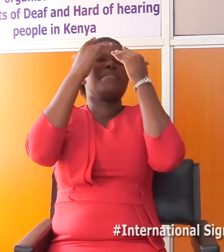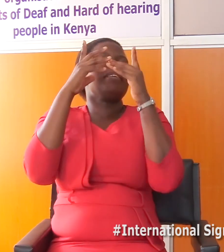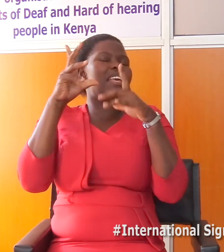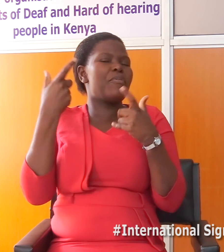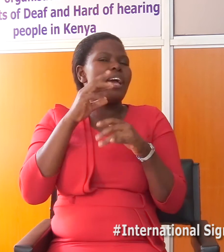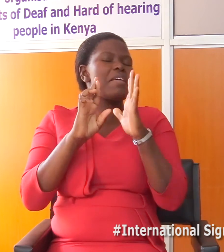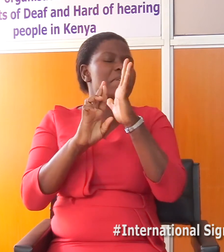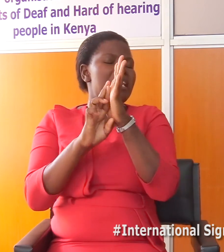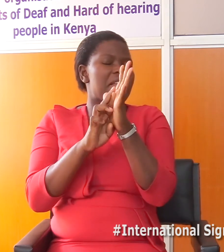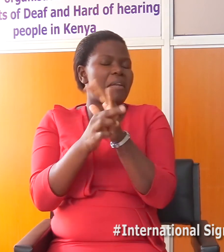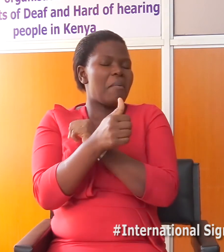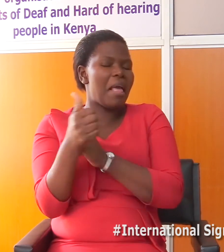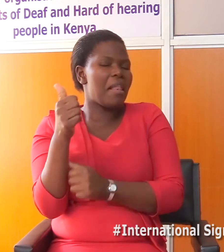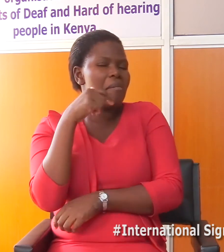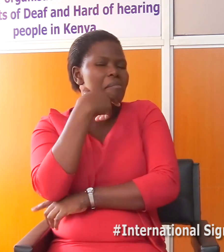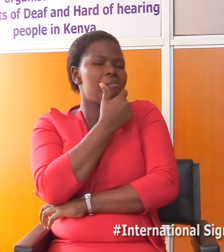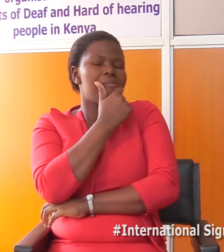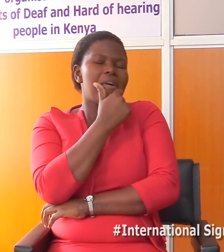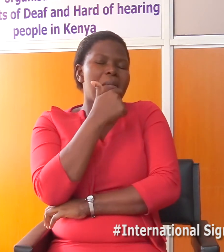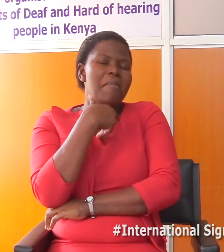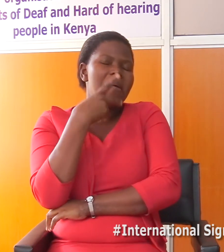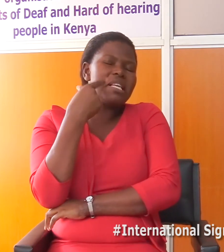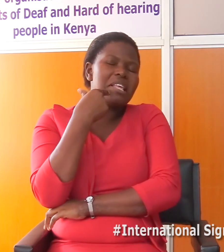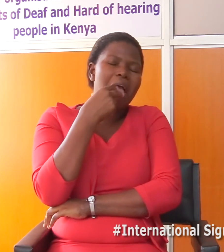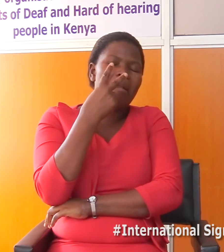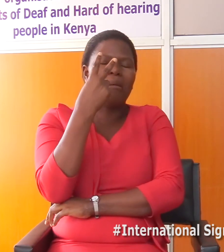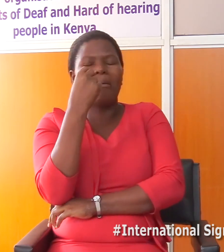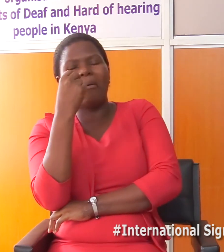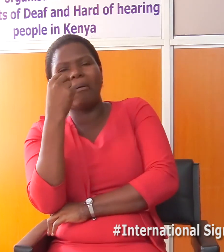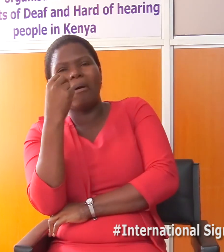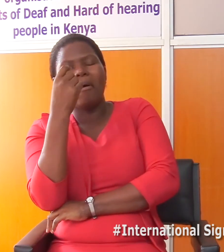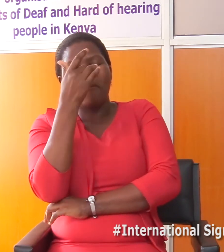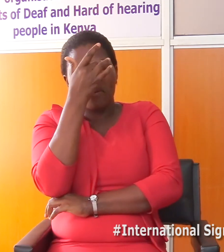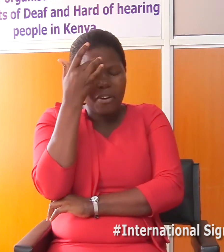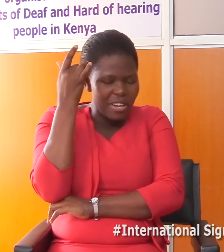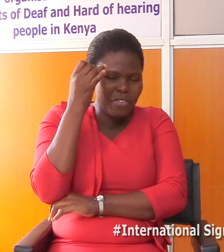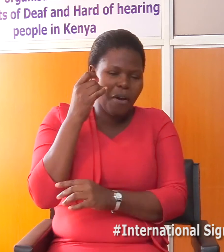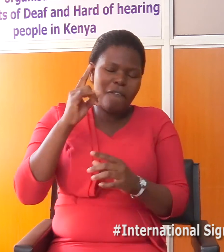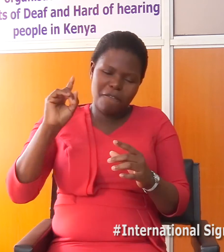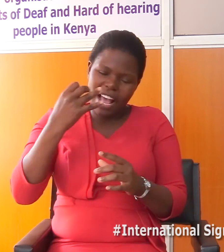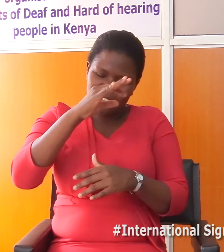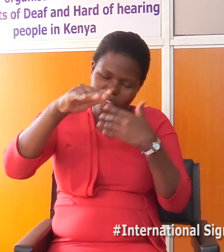around 21 counties that miss representation of person with disability. So, for example, me I can